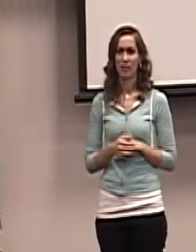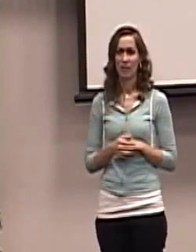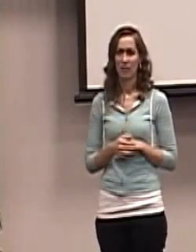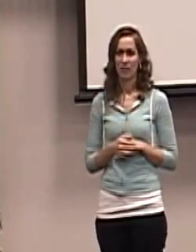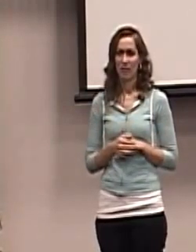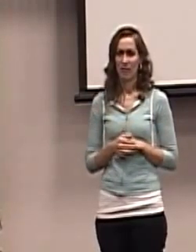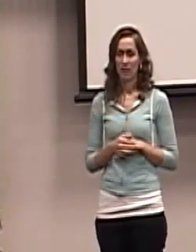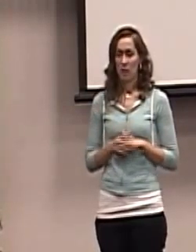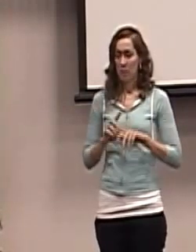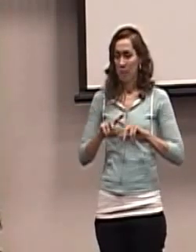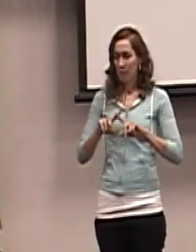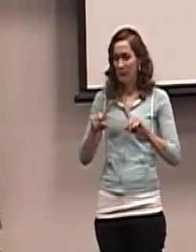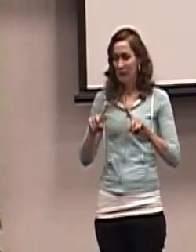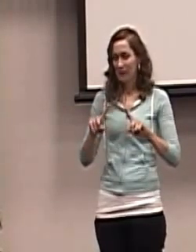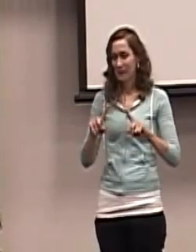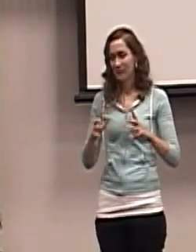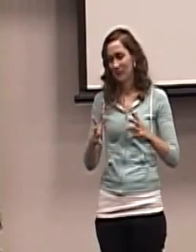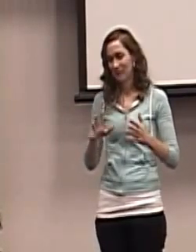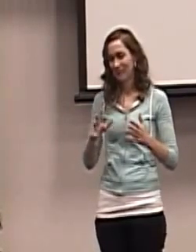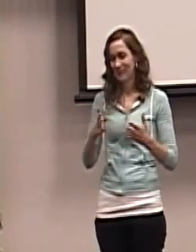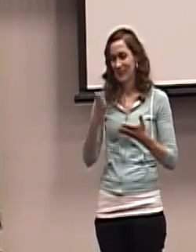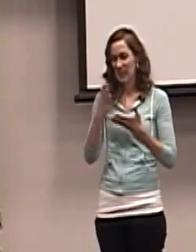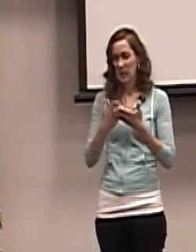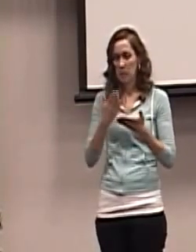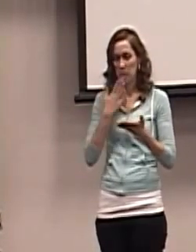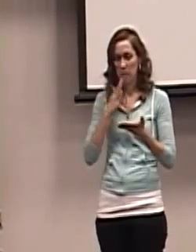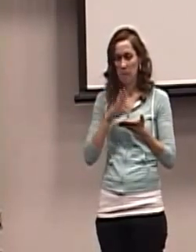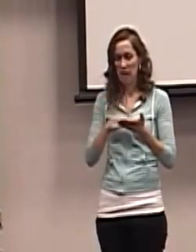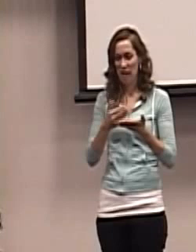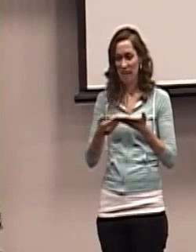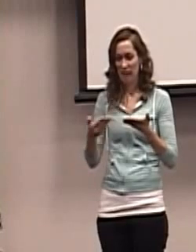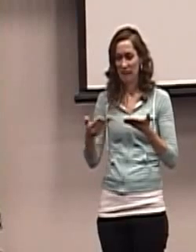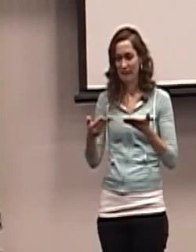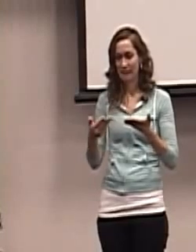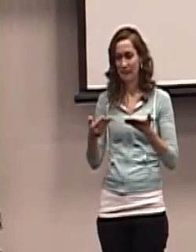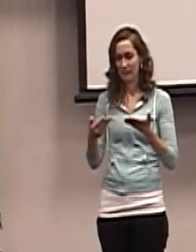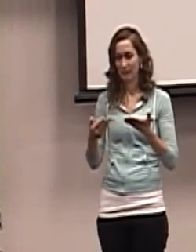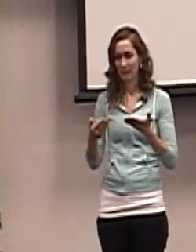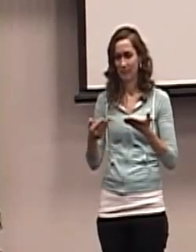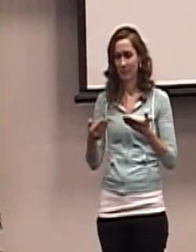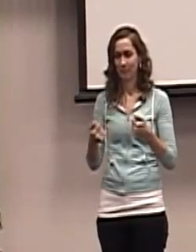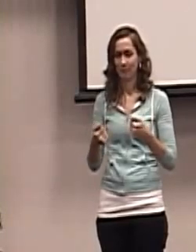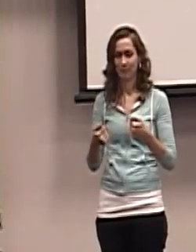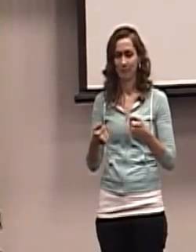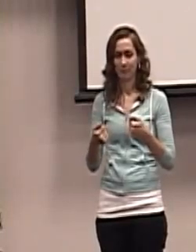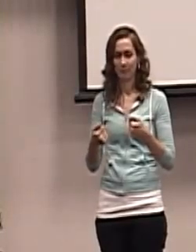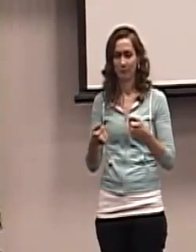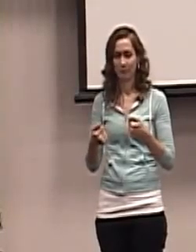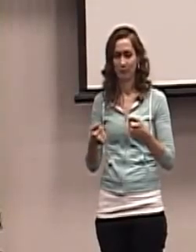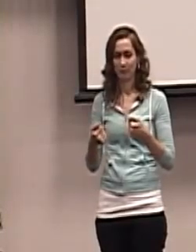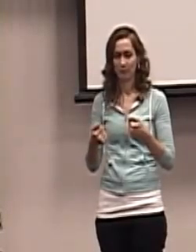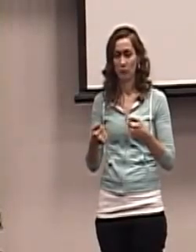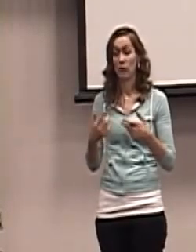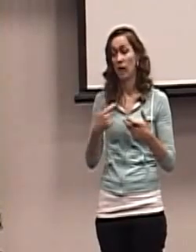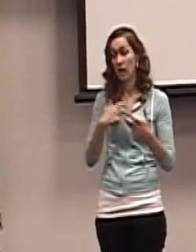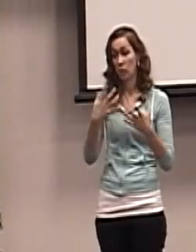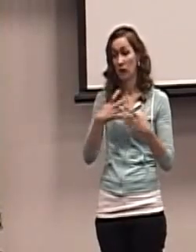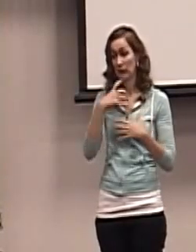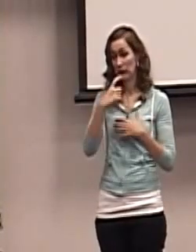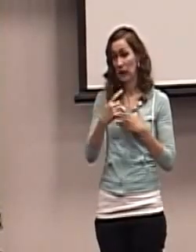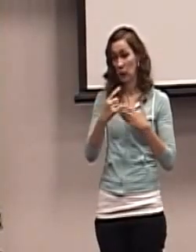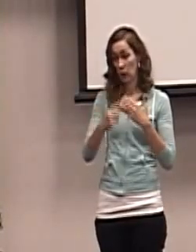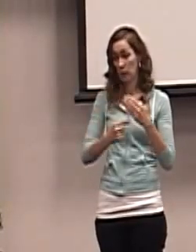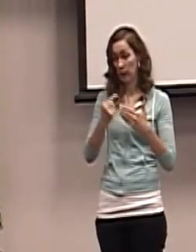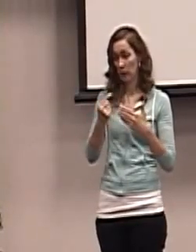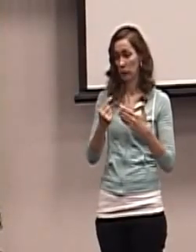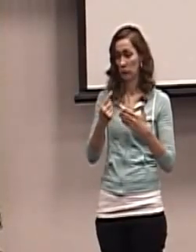And there are some downsides to being a vocational missionary, but what I'd really like to tell you is something a little bit